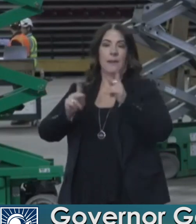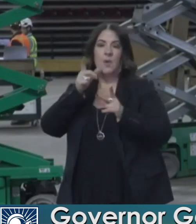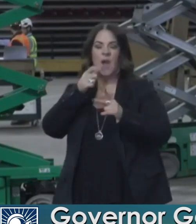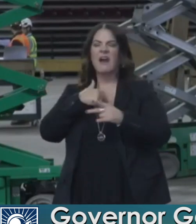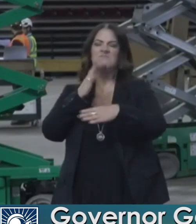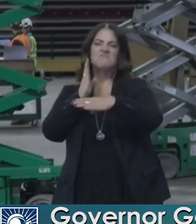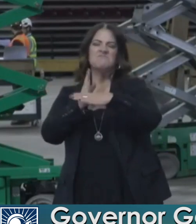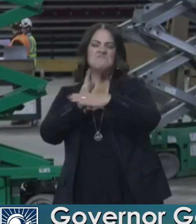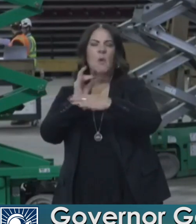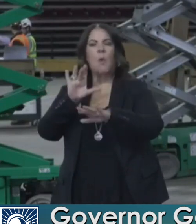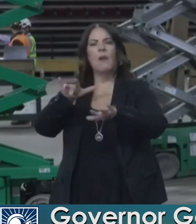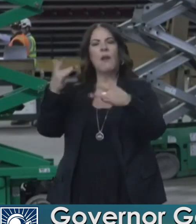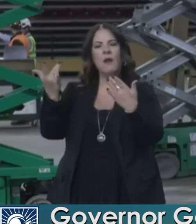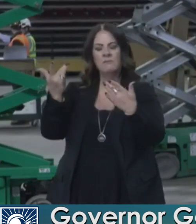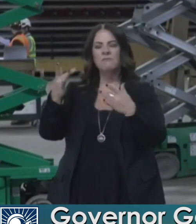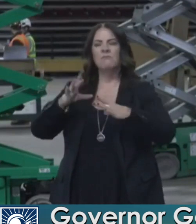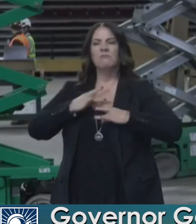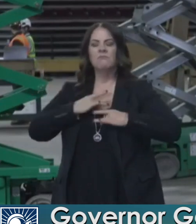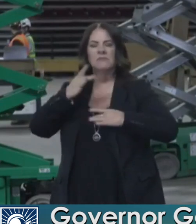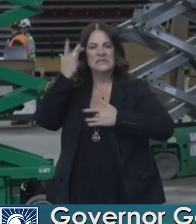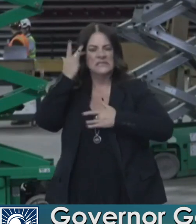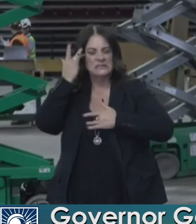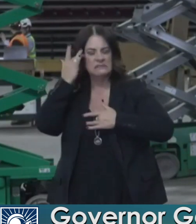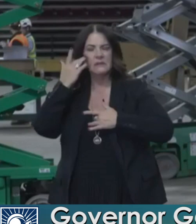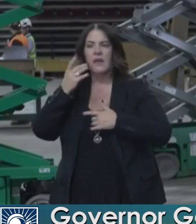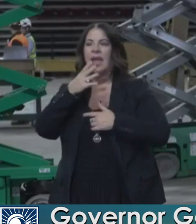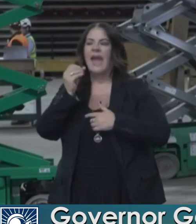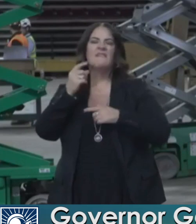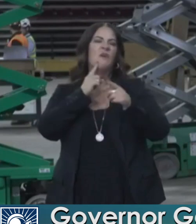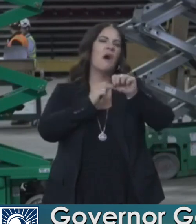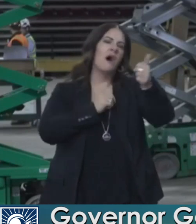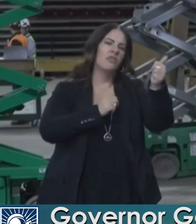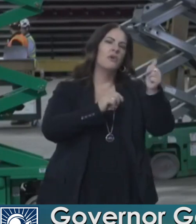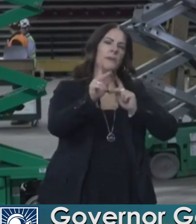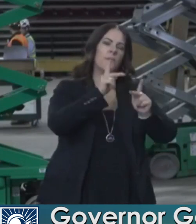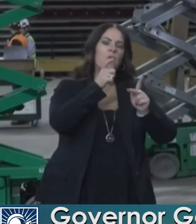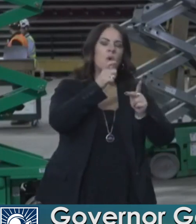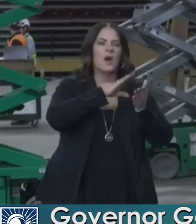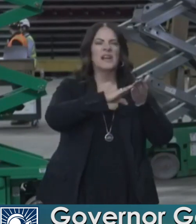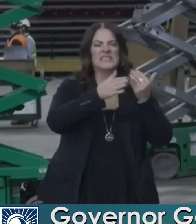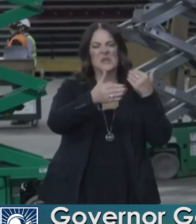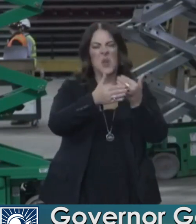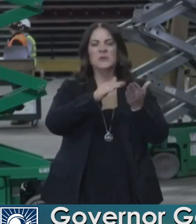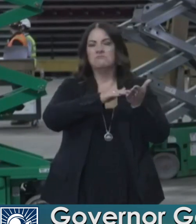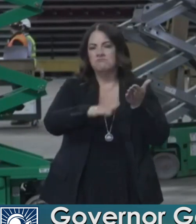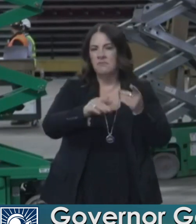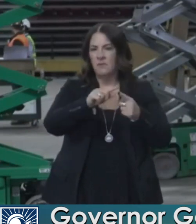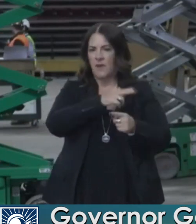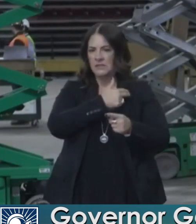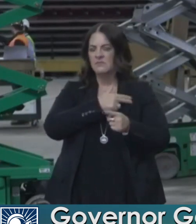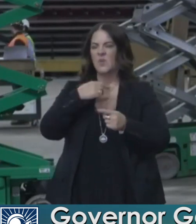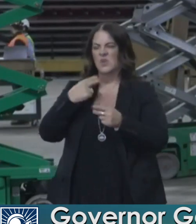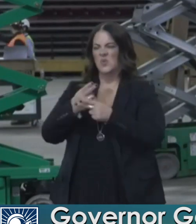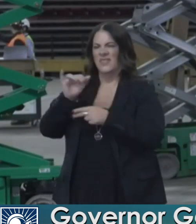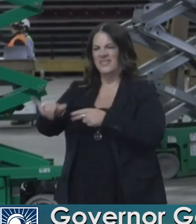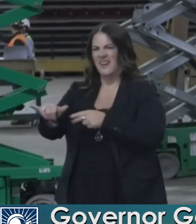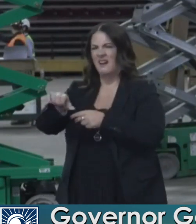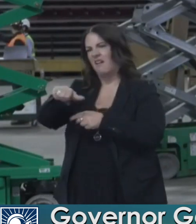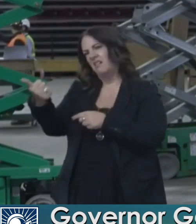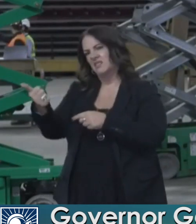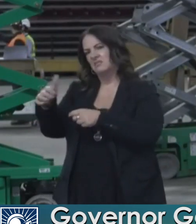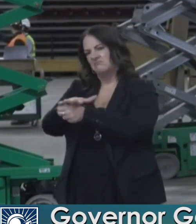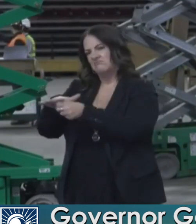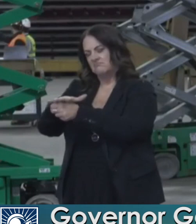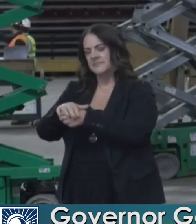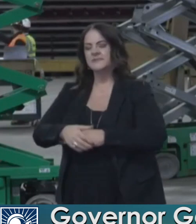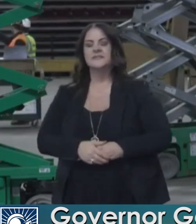been discharged from the hospital system. So that's the breakdown specifically. If we enter into May